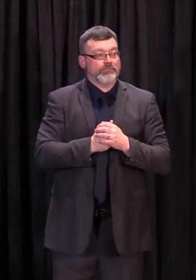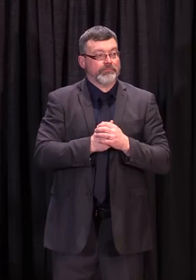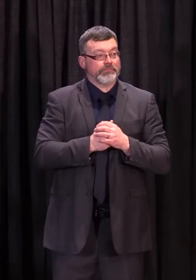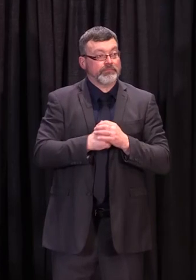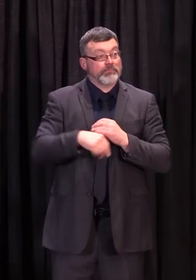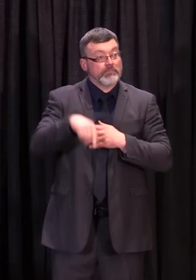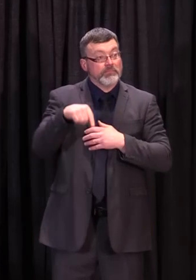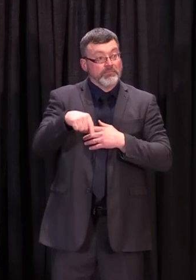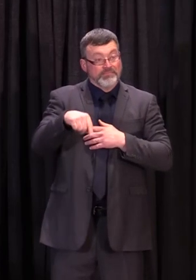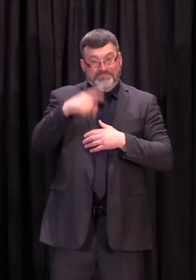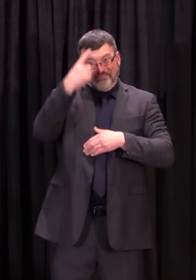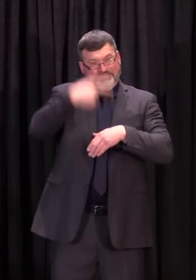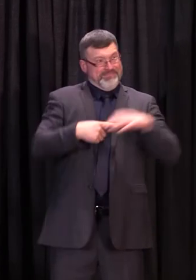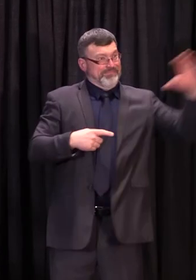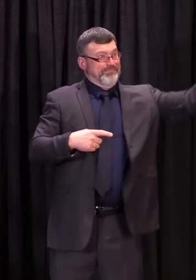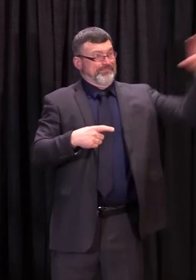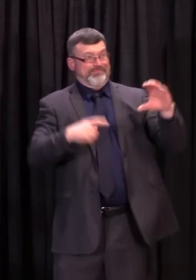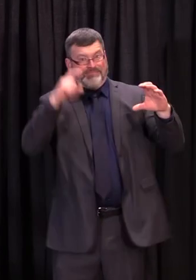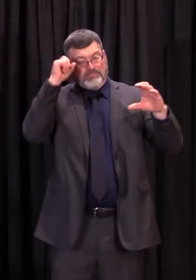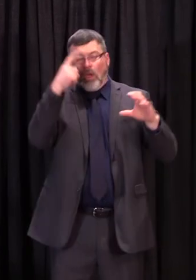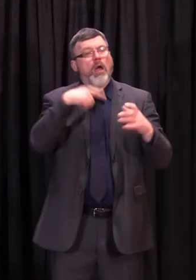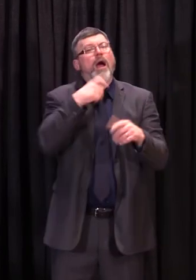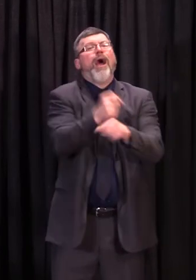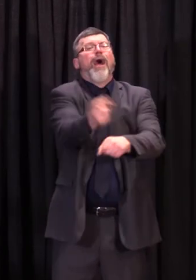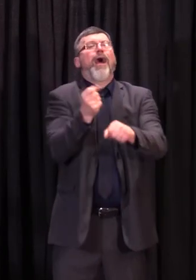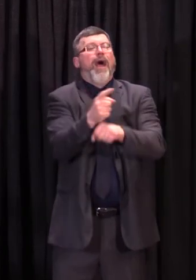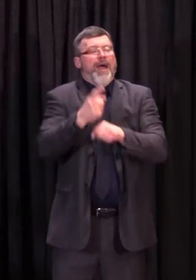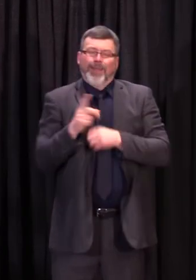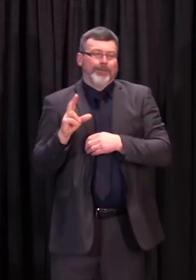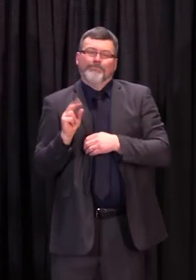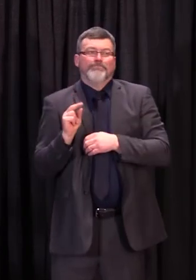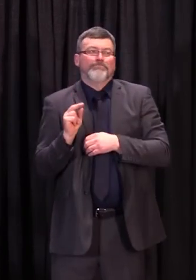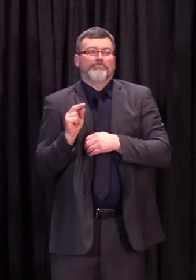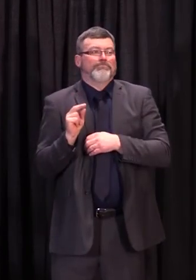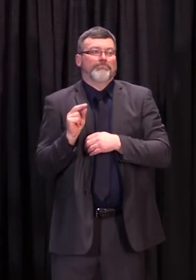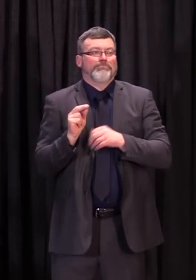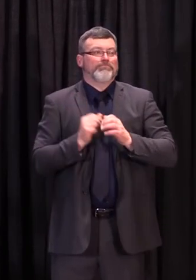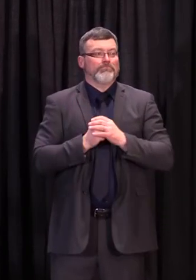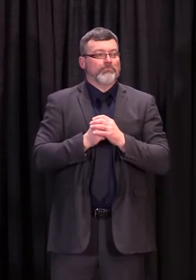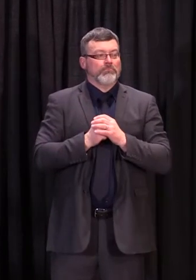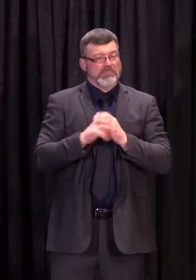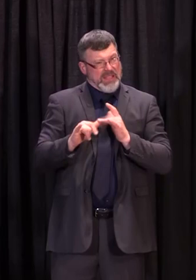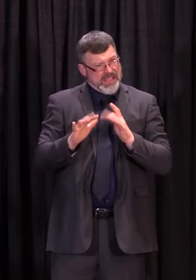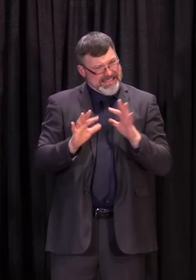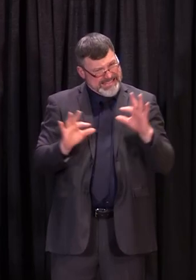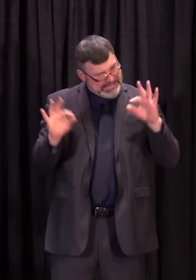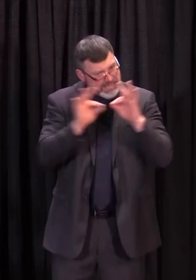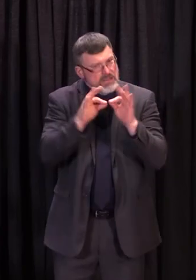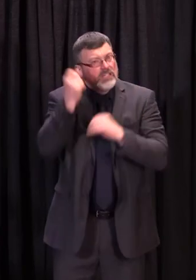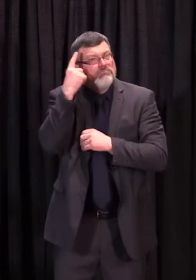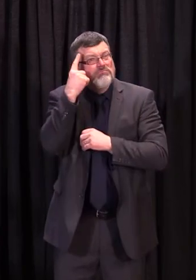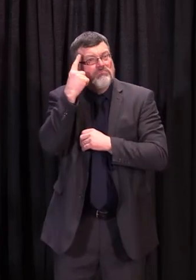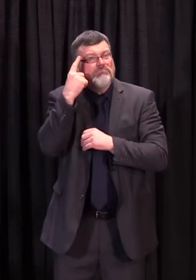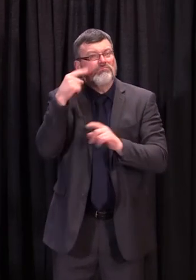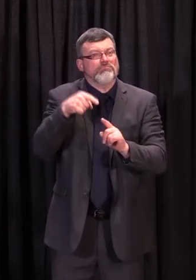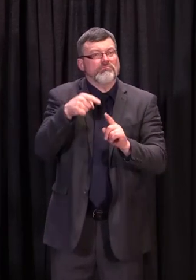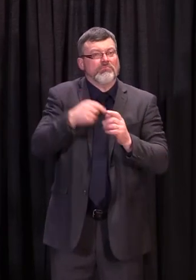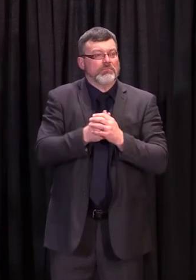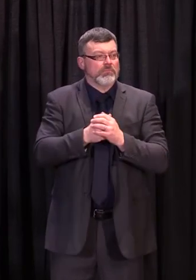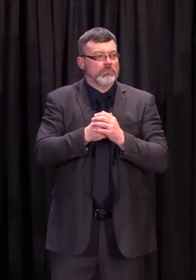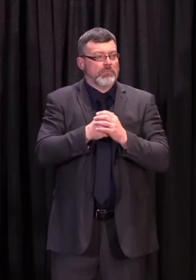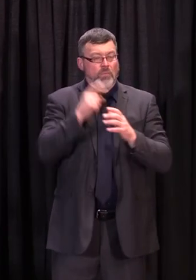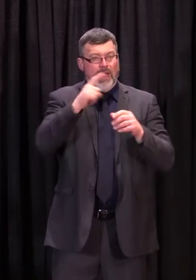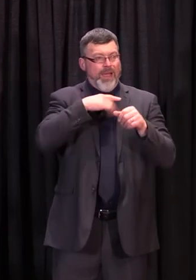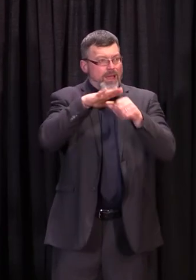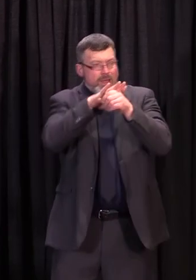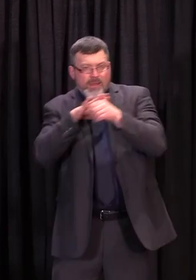one-time economic recovery money. It's imperative we use it to achieve economic equity from region to